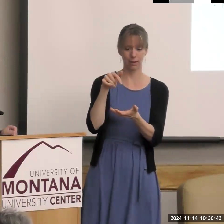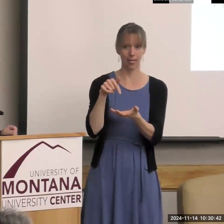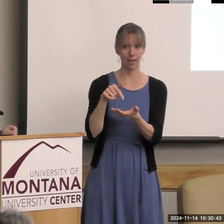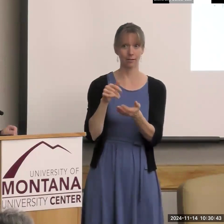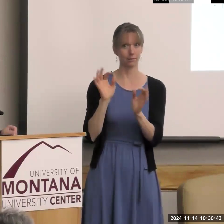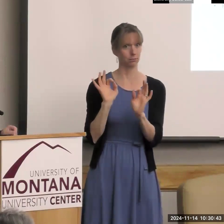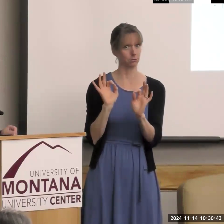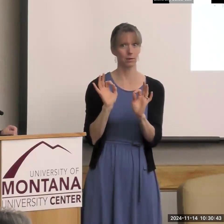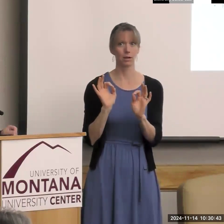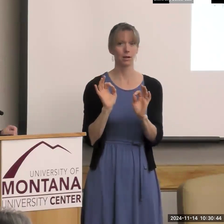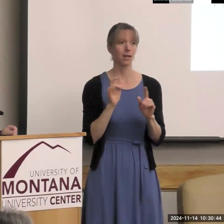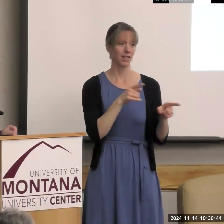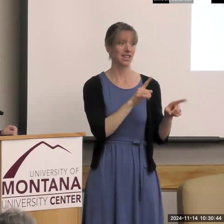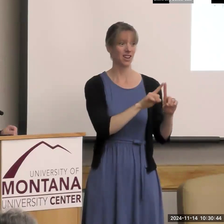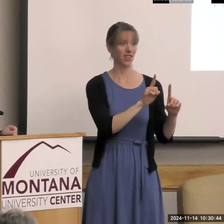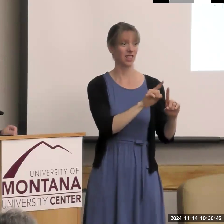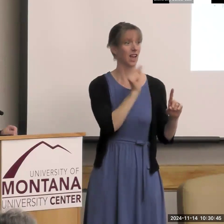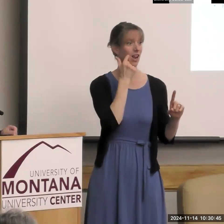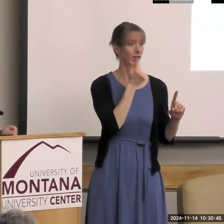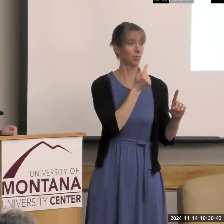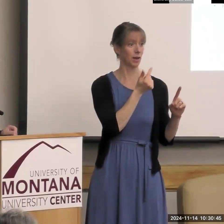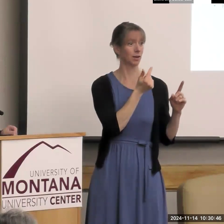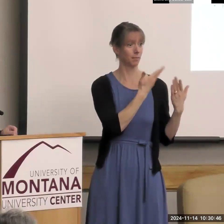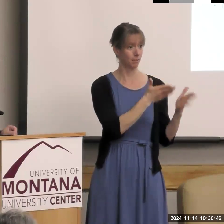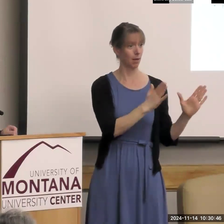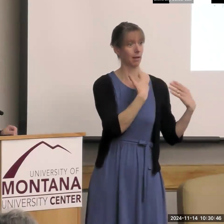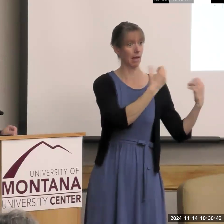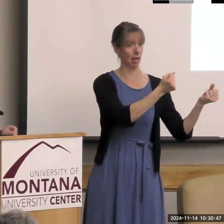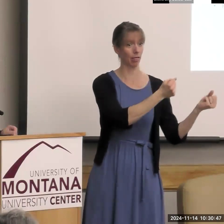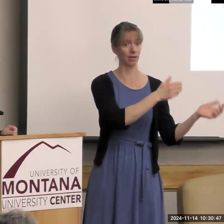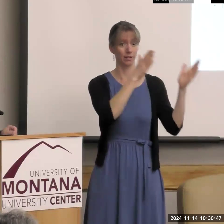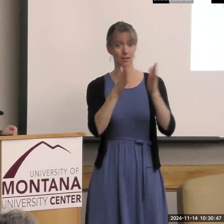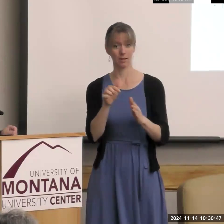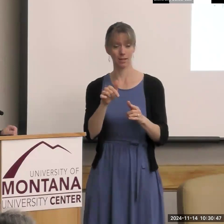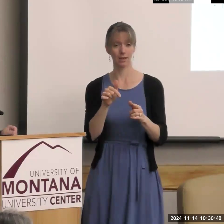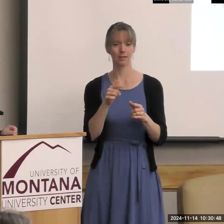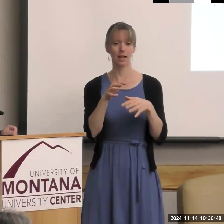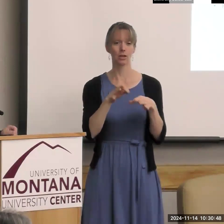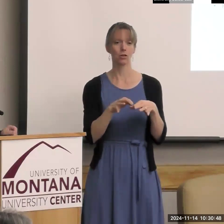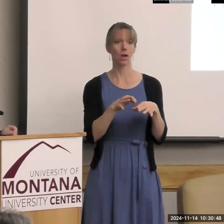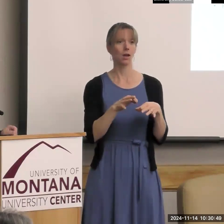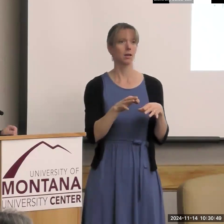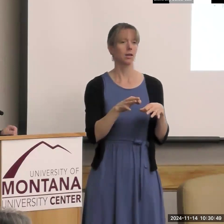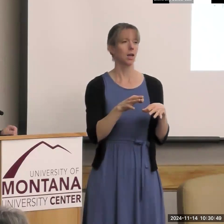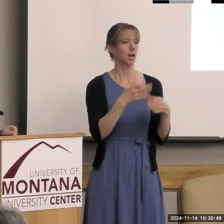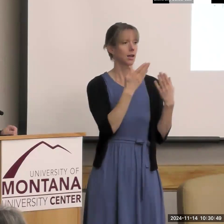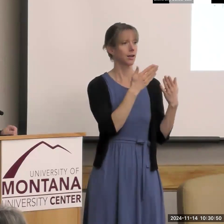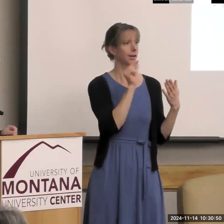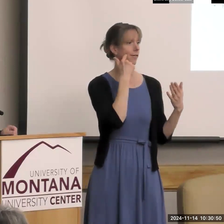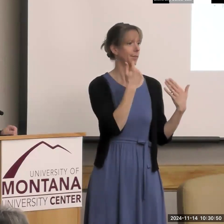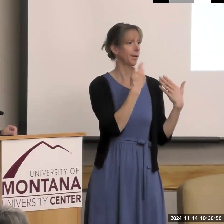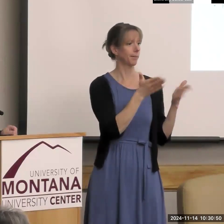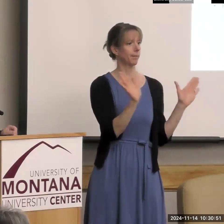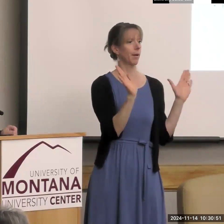nice change coming from governmental public health to Special Olympics International. I oftentimes describe governmental public health as begging